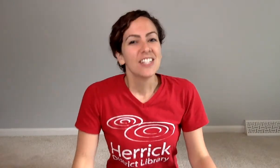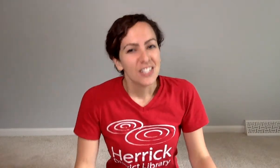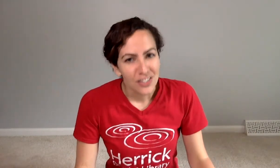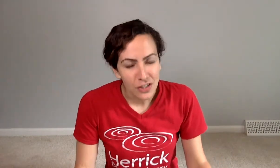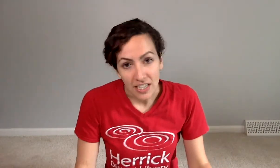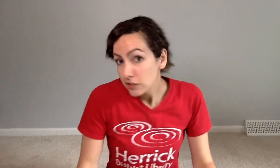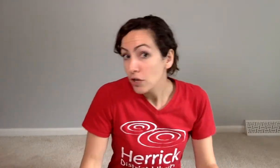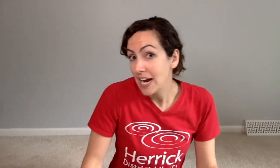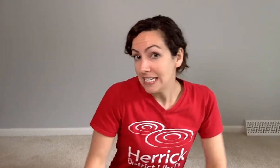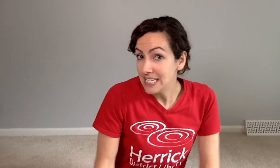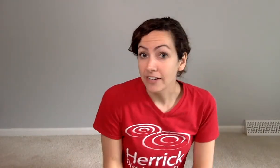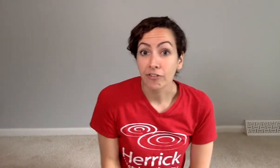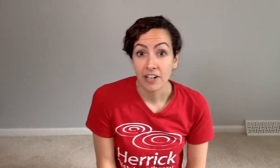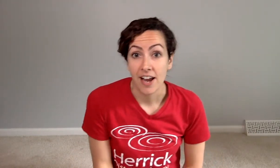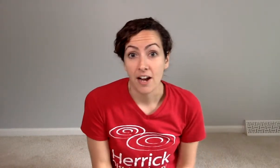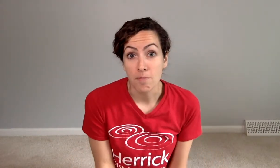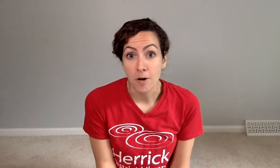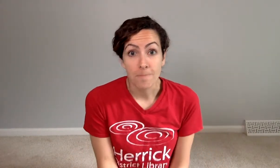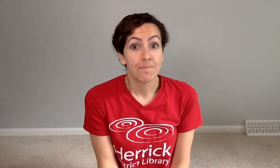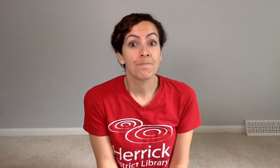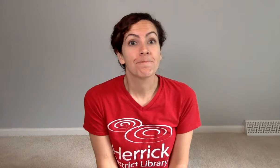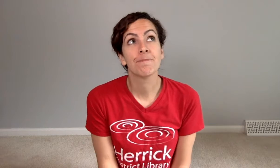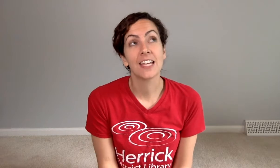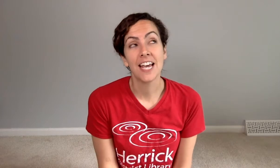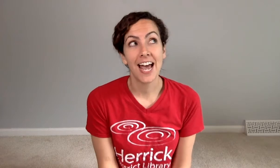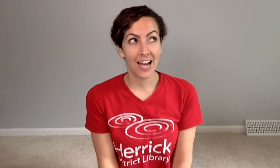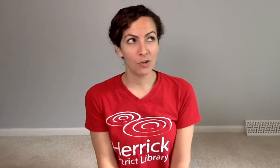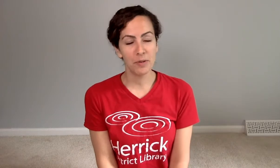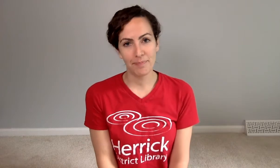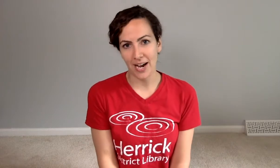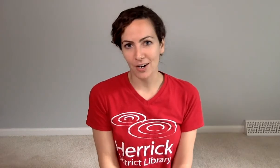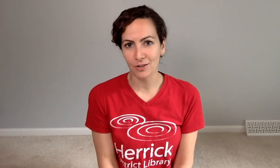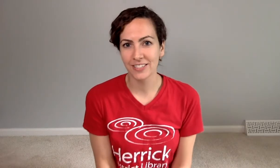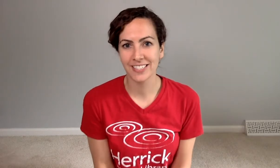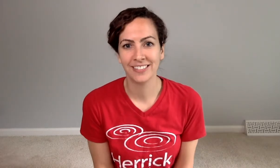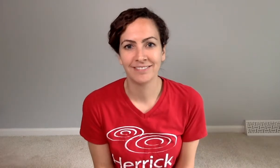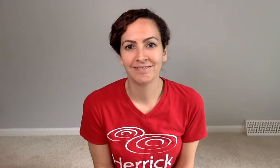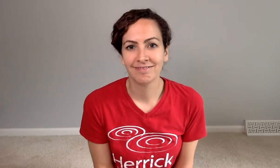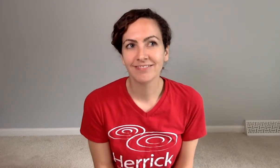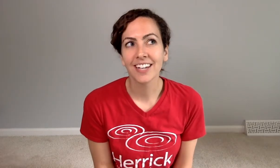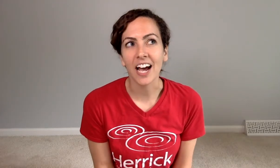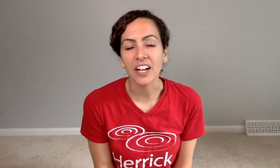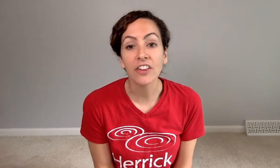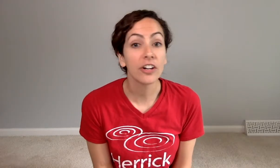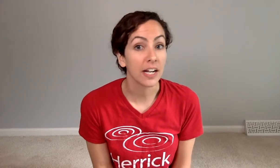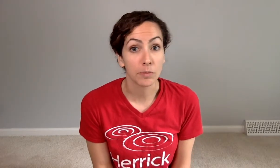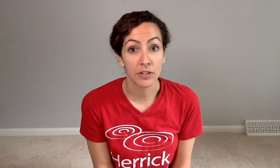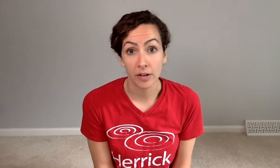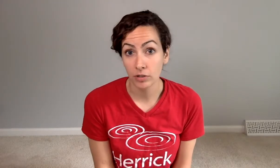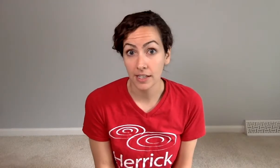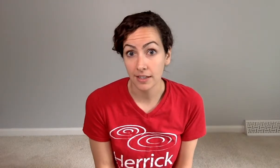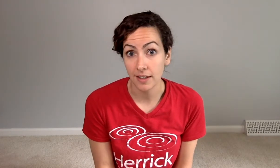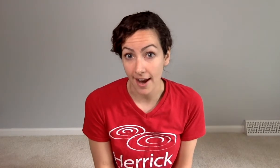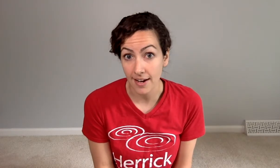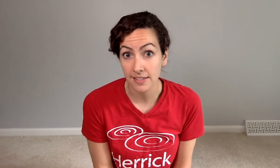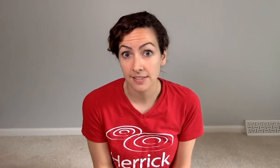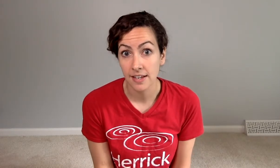So let's try a different animal. How about another animal that really likes